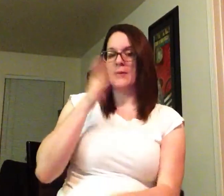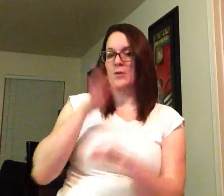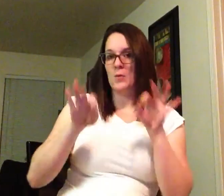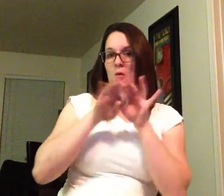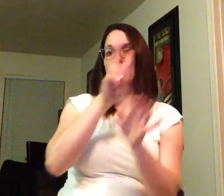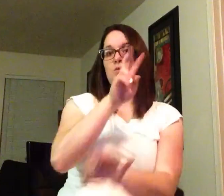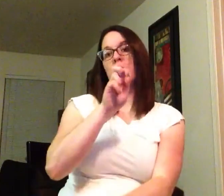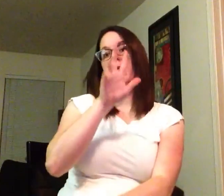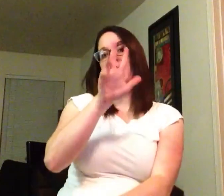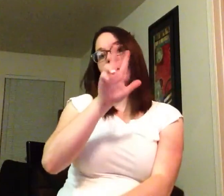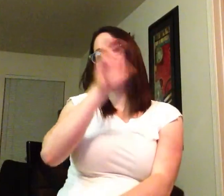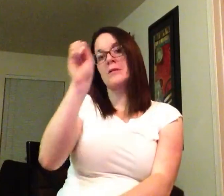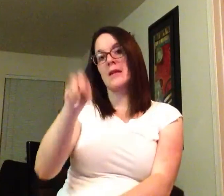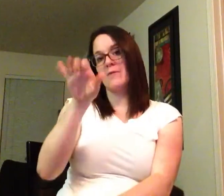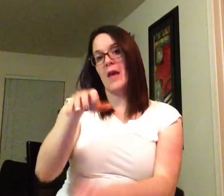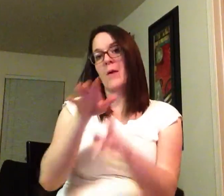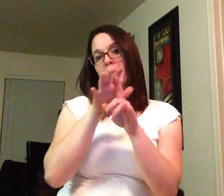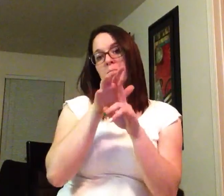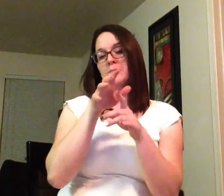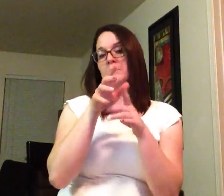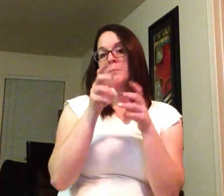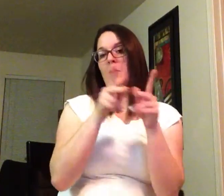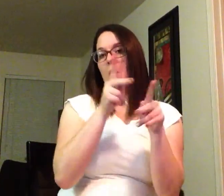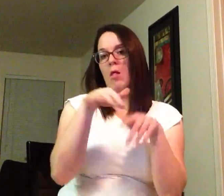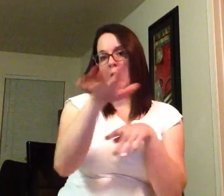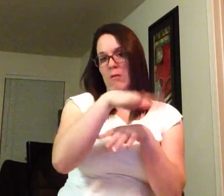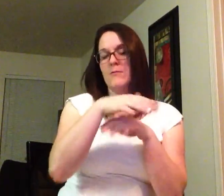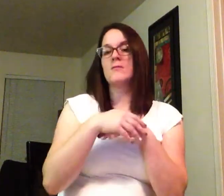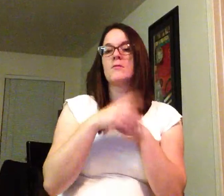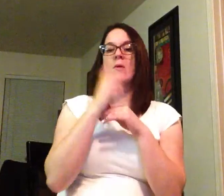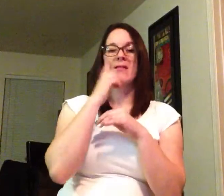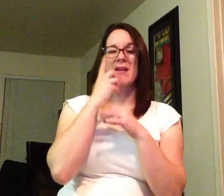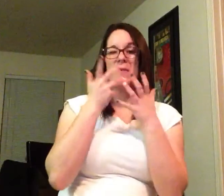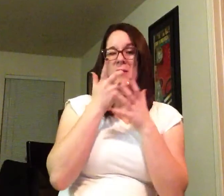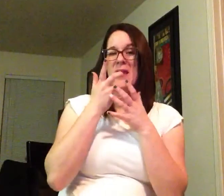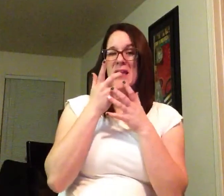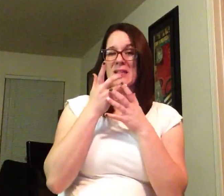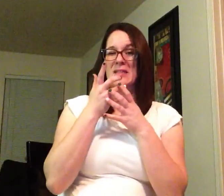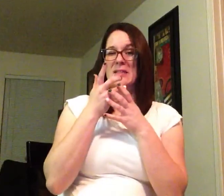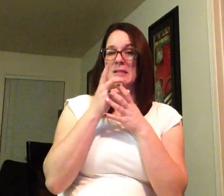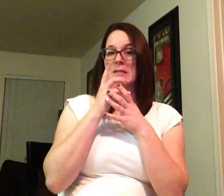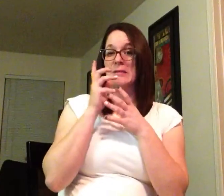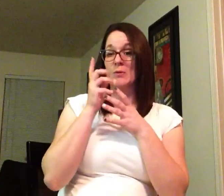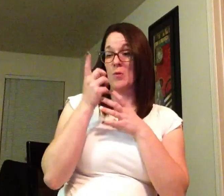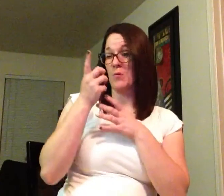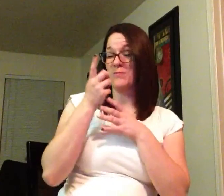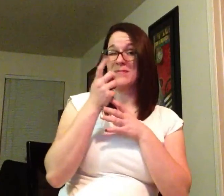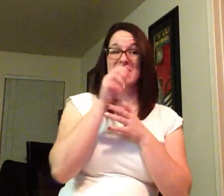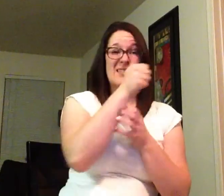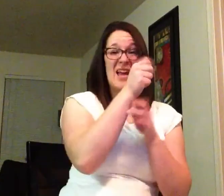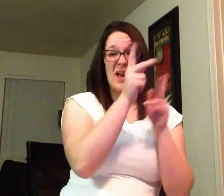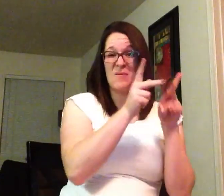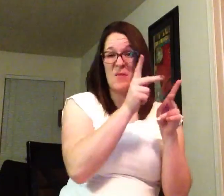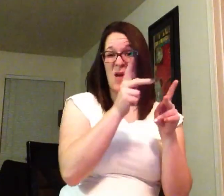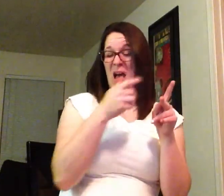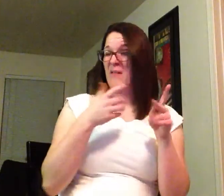population. We figure I'm attracted to maybe 1 out of 10 of those men, and there was, no way I was going to deal with somebody who